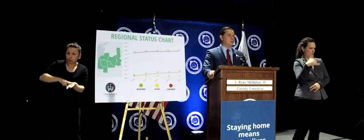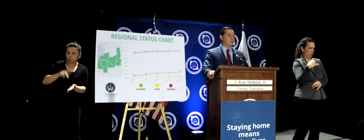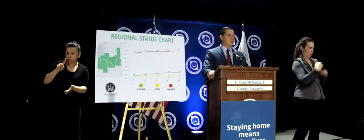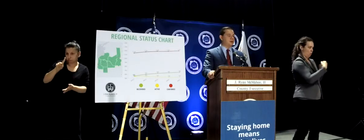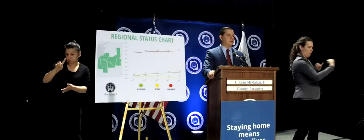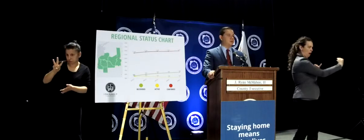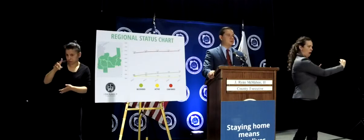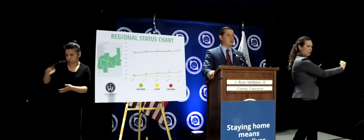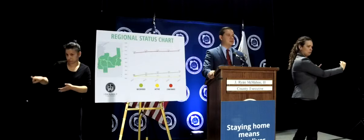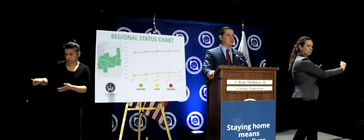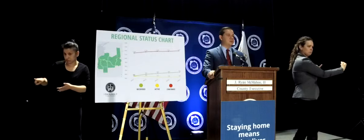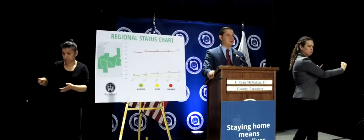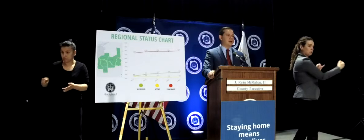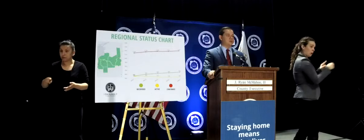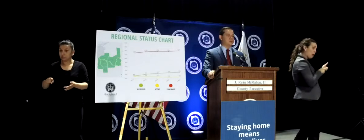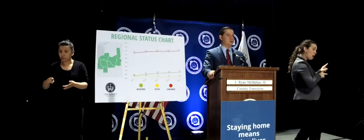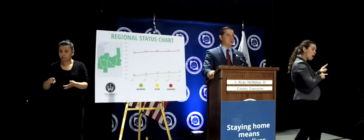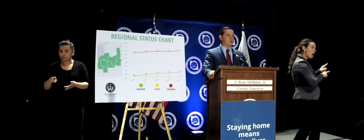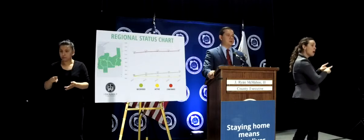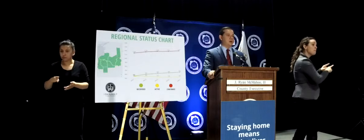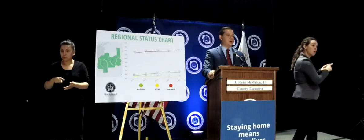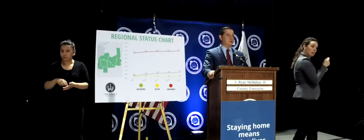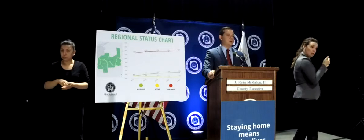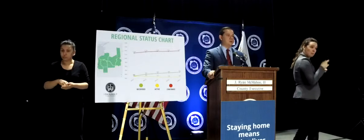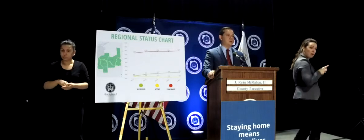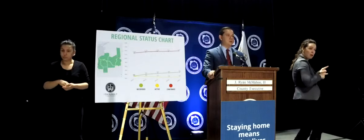Certainly, many of those cases were actually